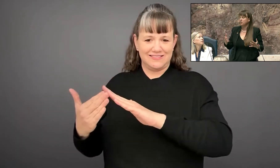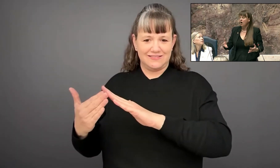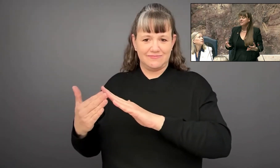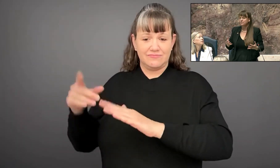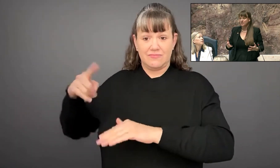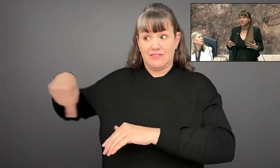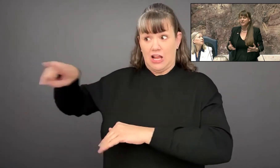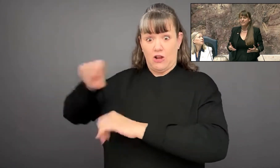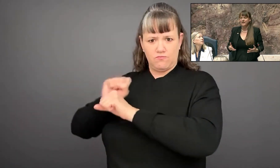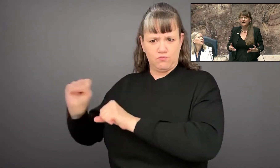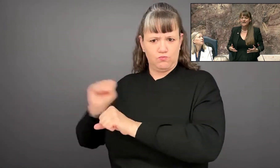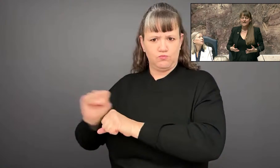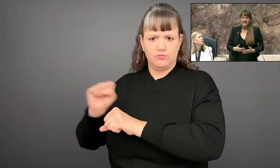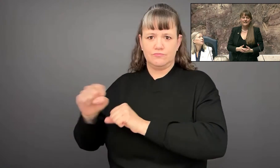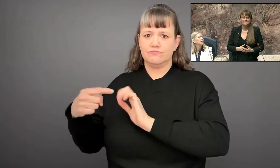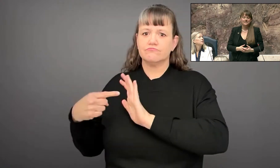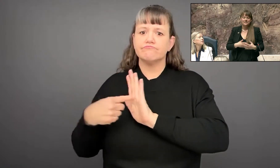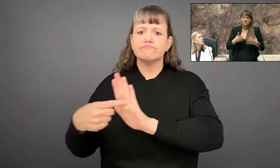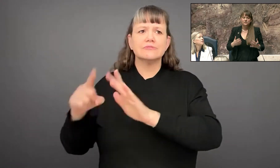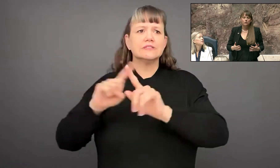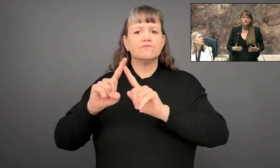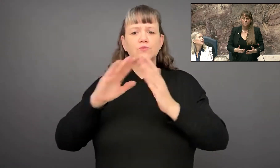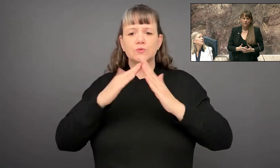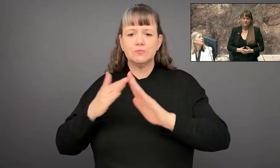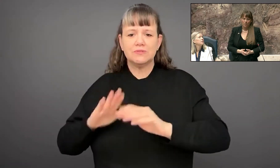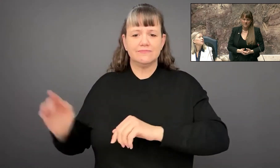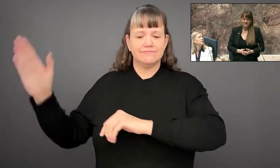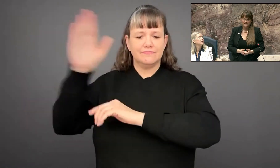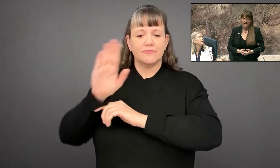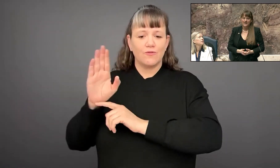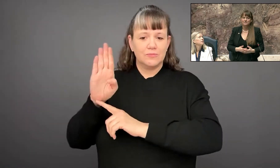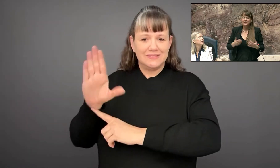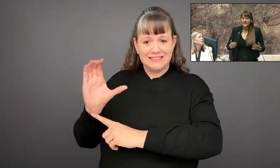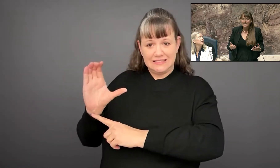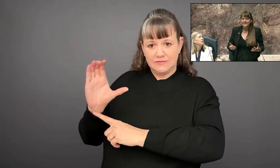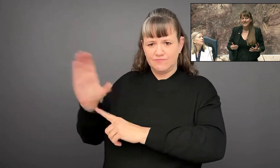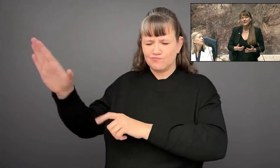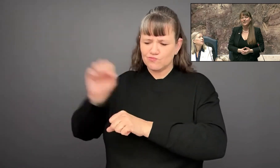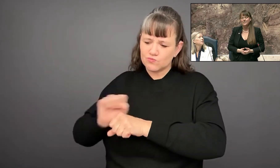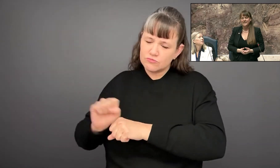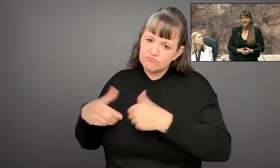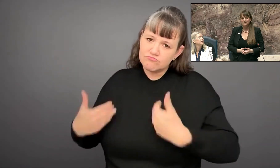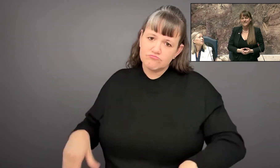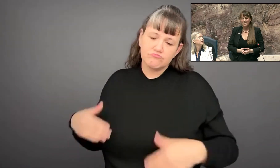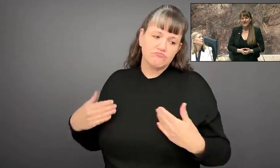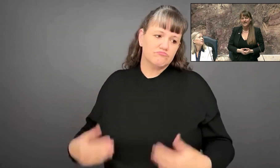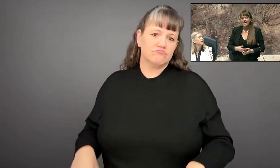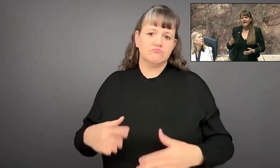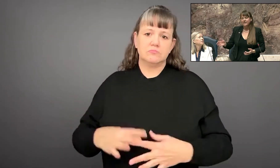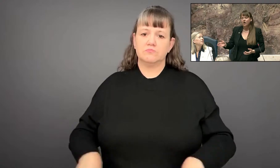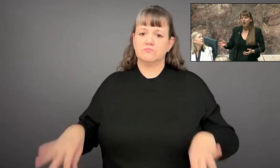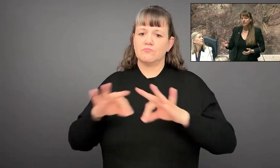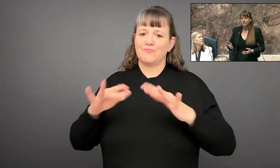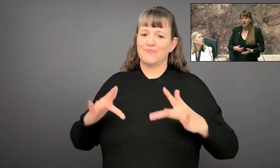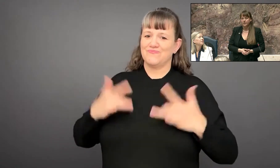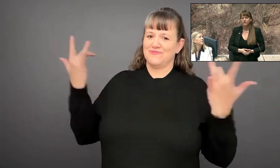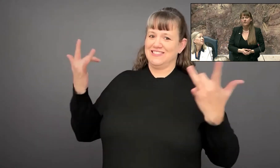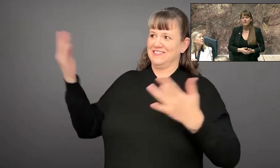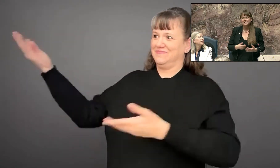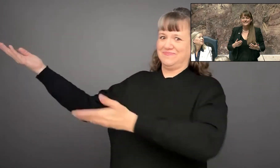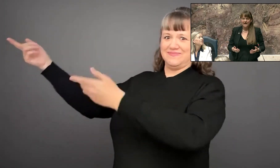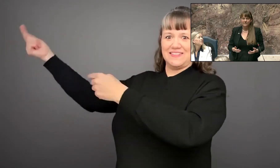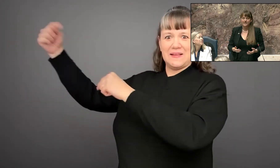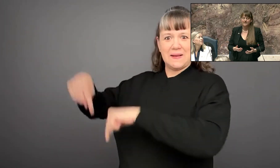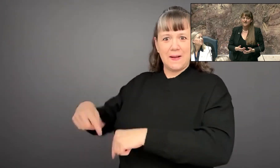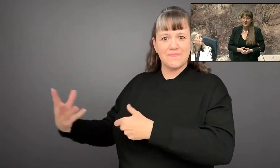communities across British Columbia is so important, and I am delighted that they're going to be here today in the Hall of Honour